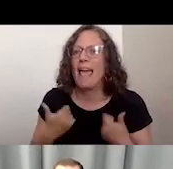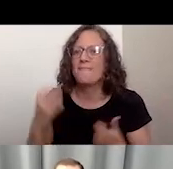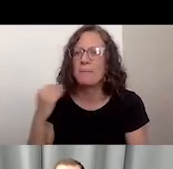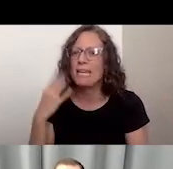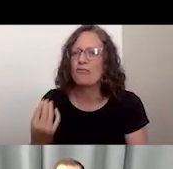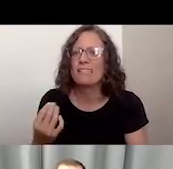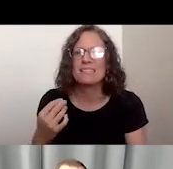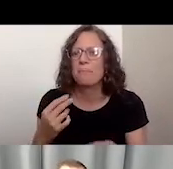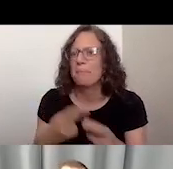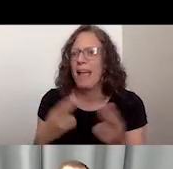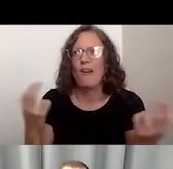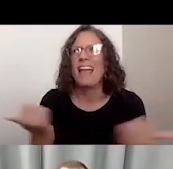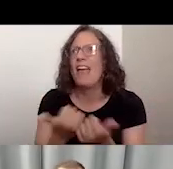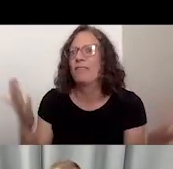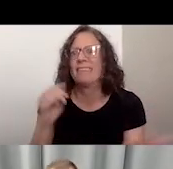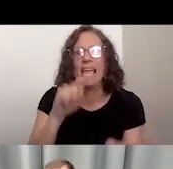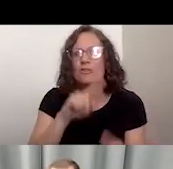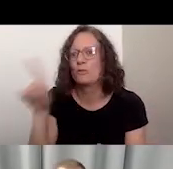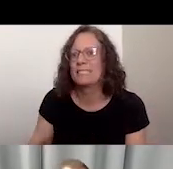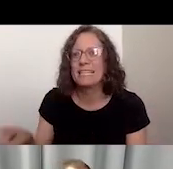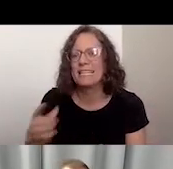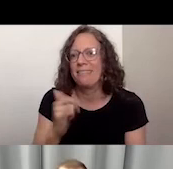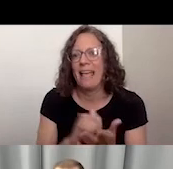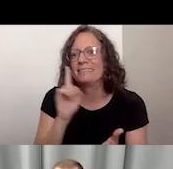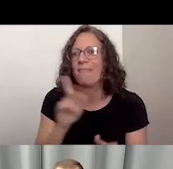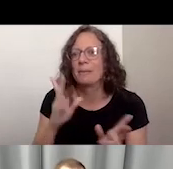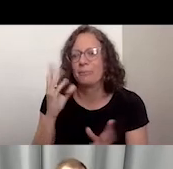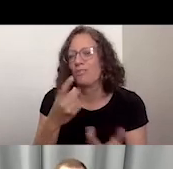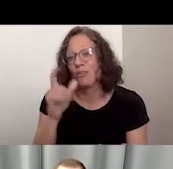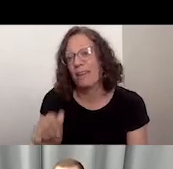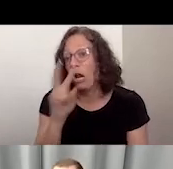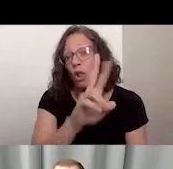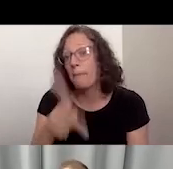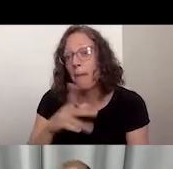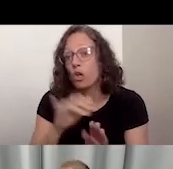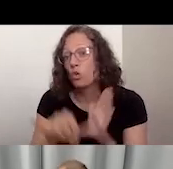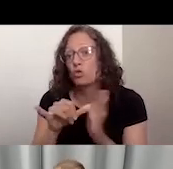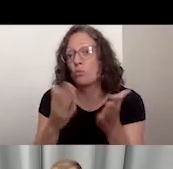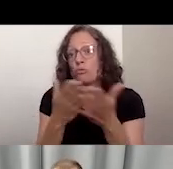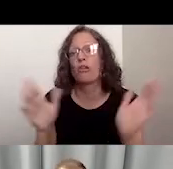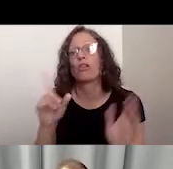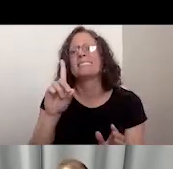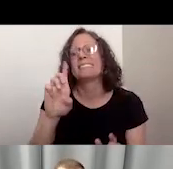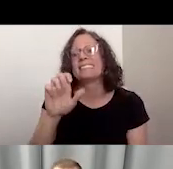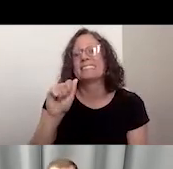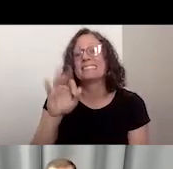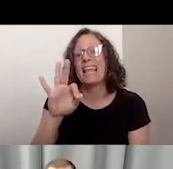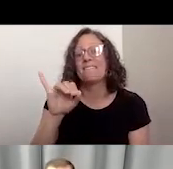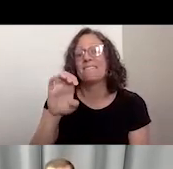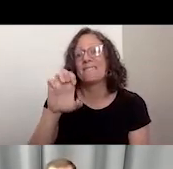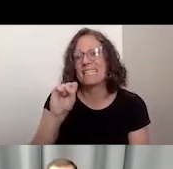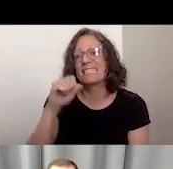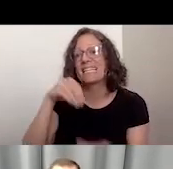about real life experiences that deaf people have. I mean, just experiences A to Z that deaf people have out